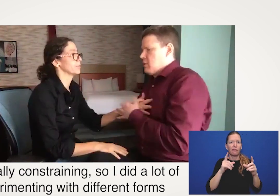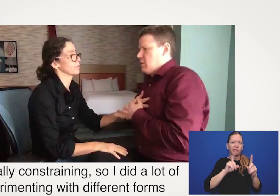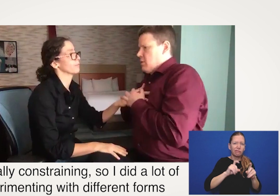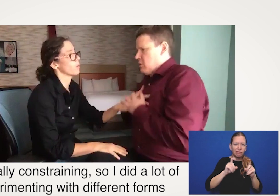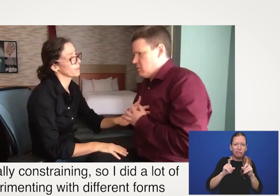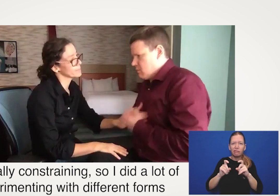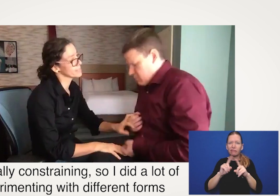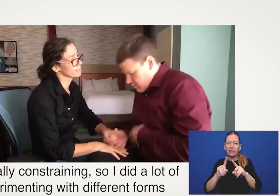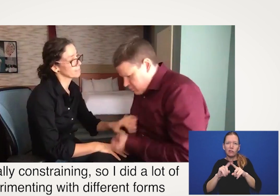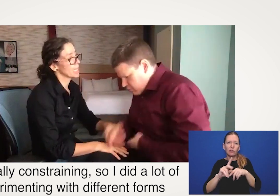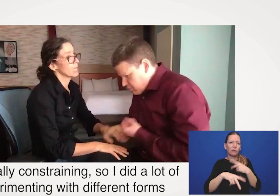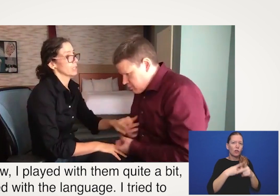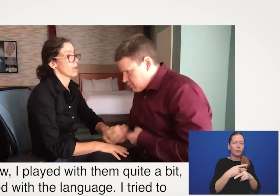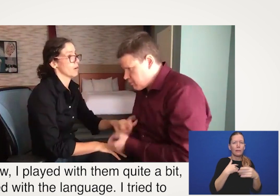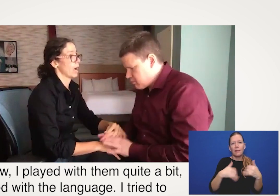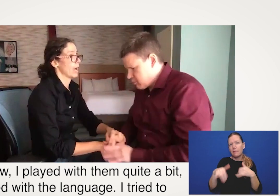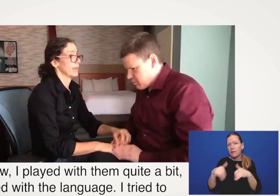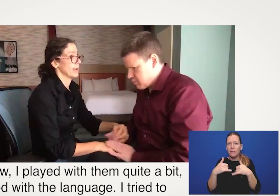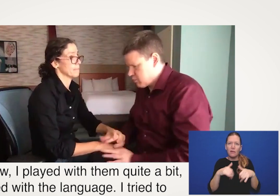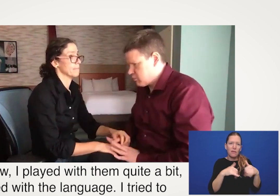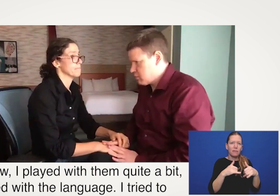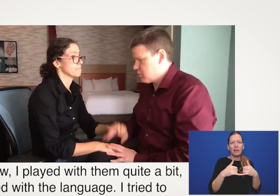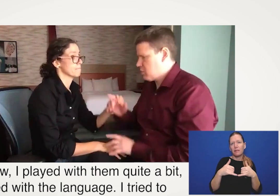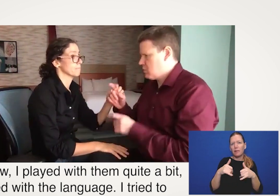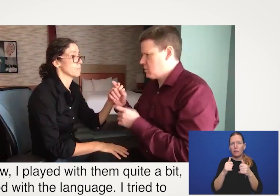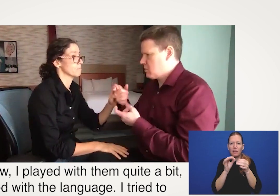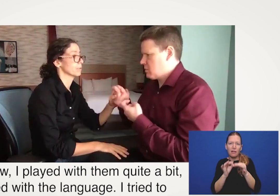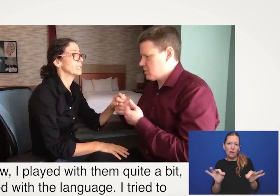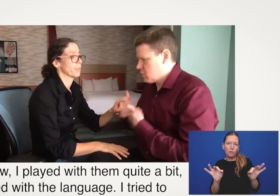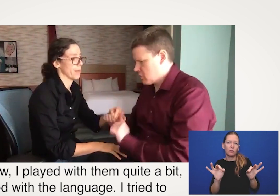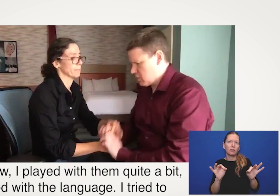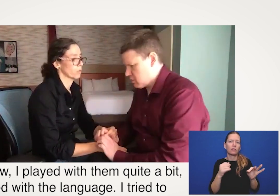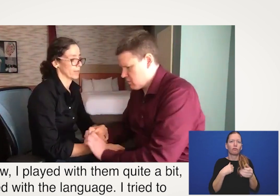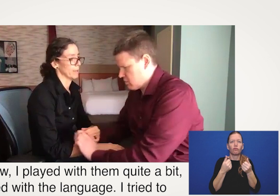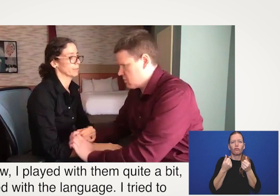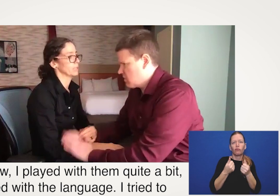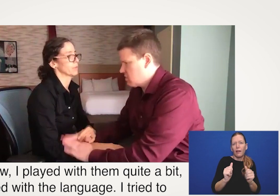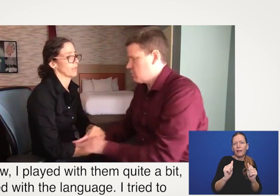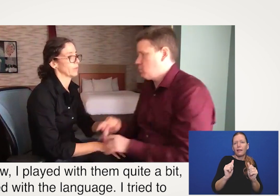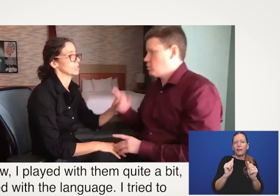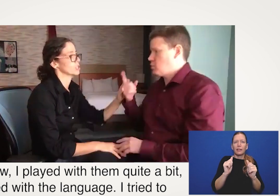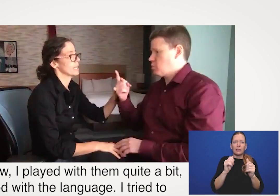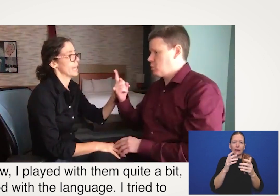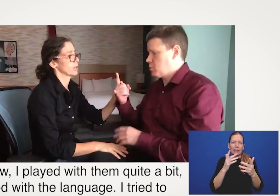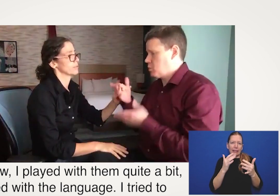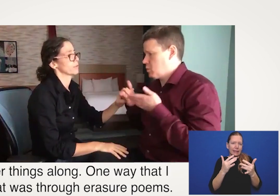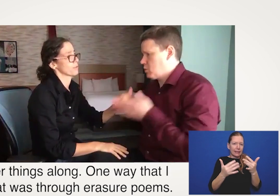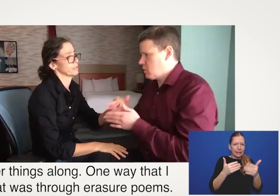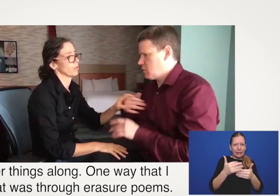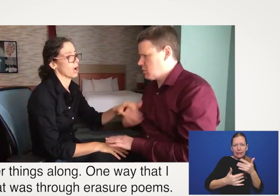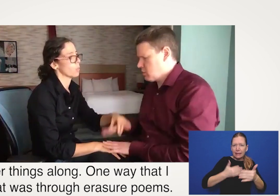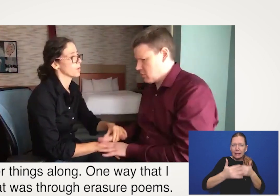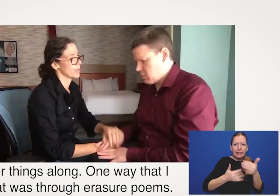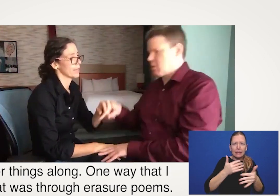experimenting with different forms. I played with them quite a bit, played with the language, and tried to further